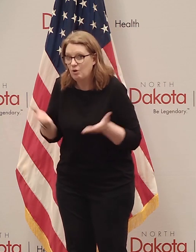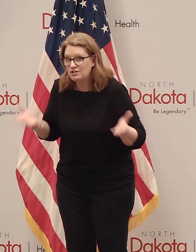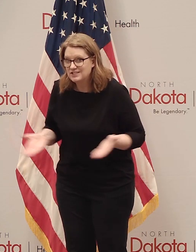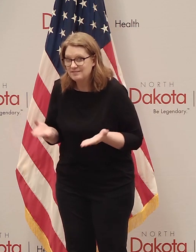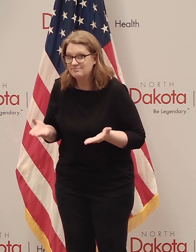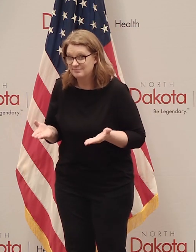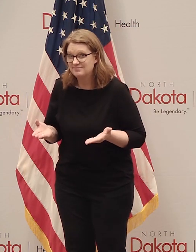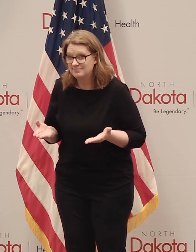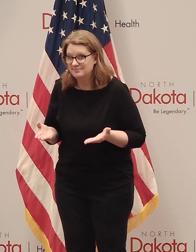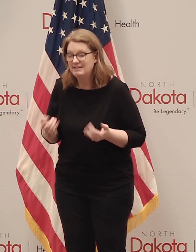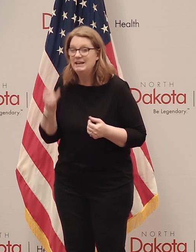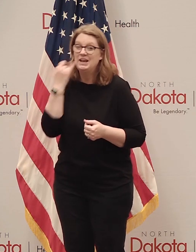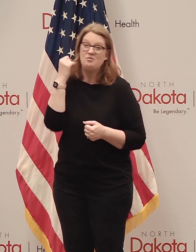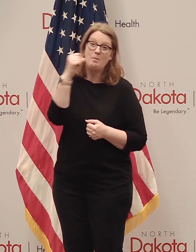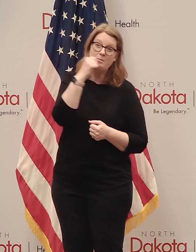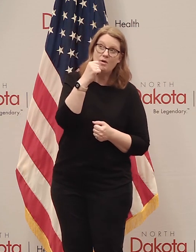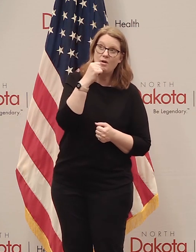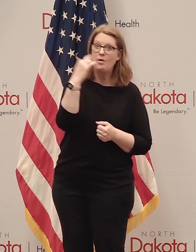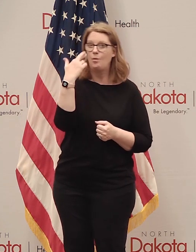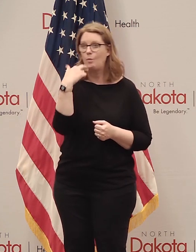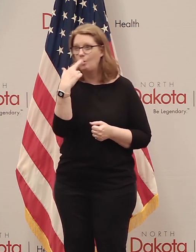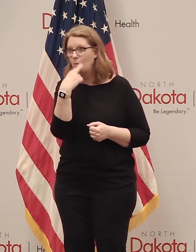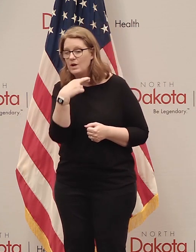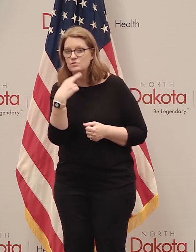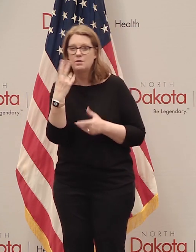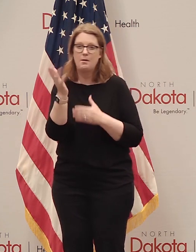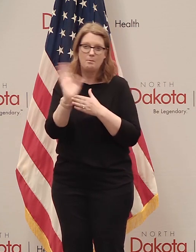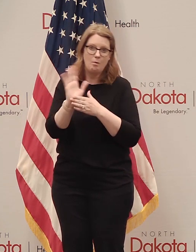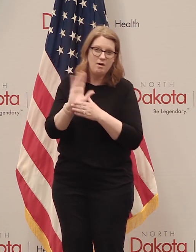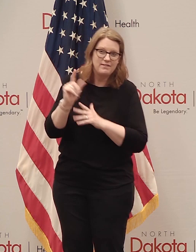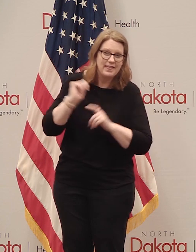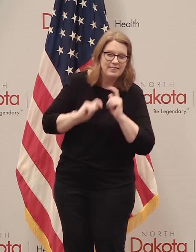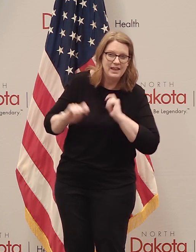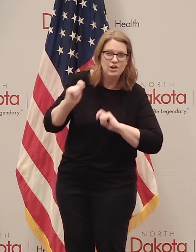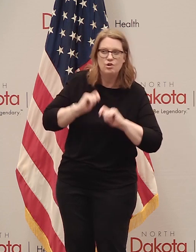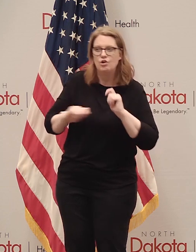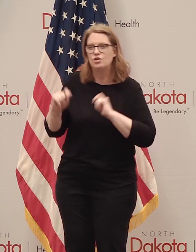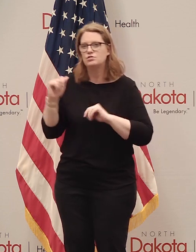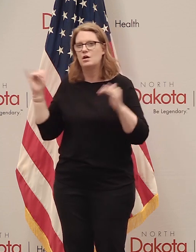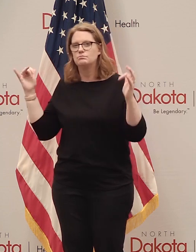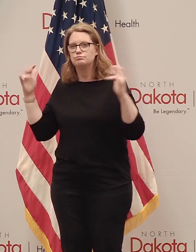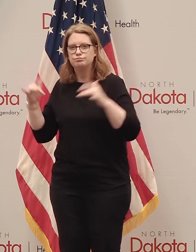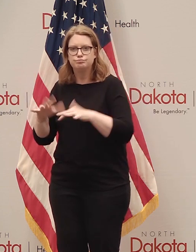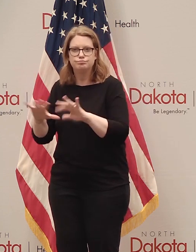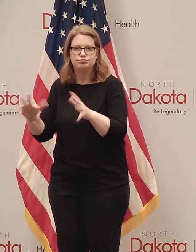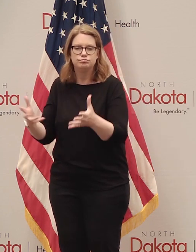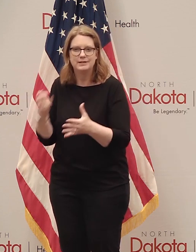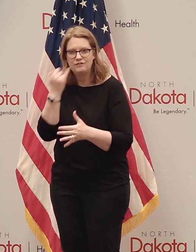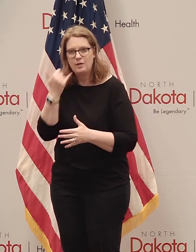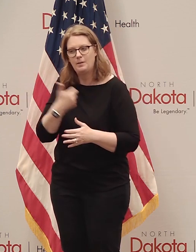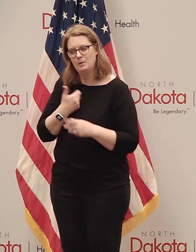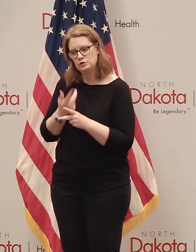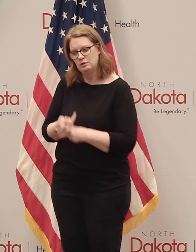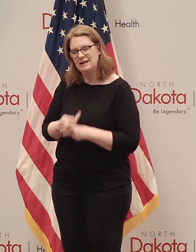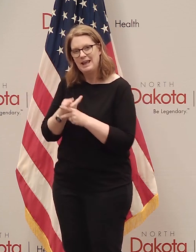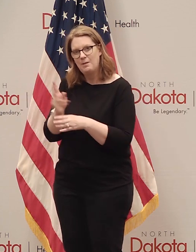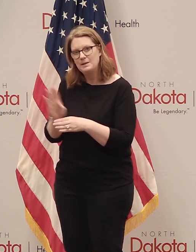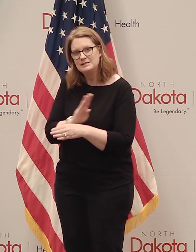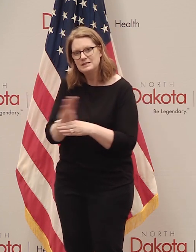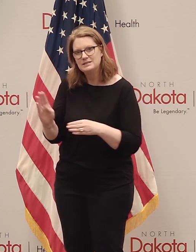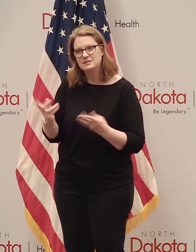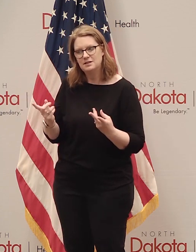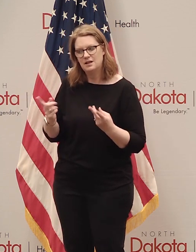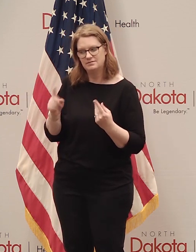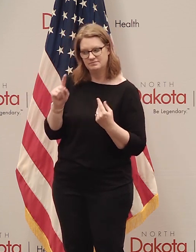you're a bar, a restaurant, movie theaters, or other gathering places, if you're in the personal care business, all the places